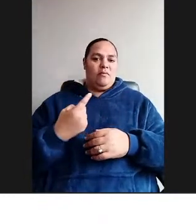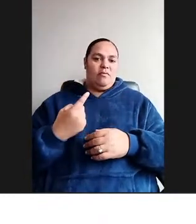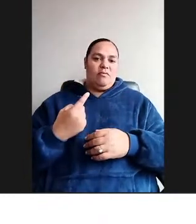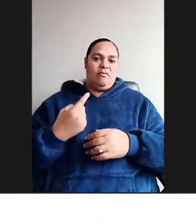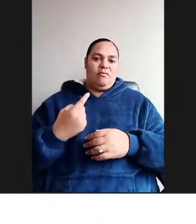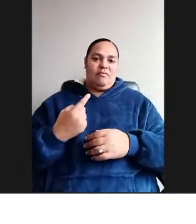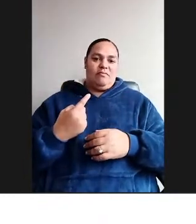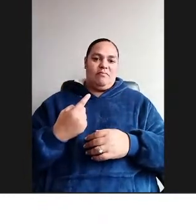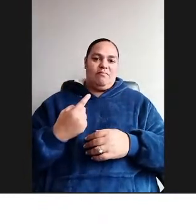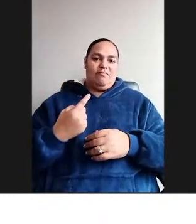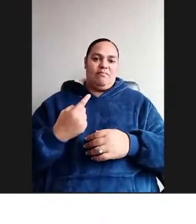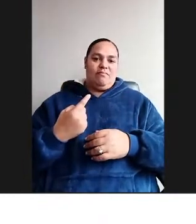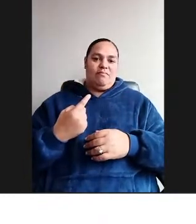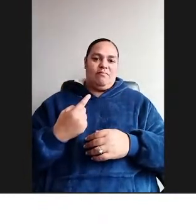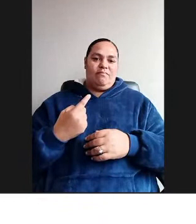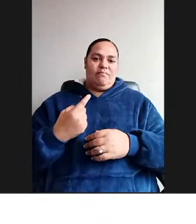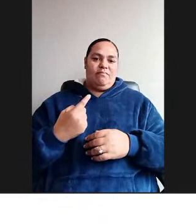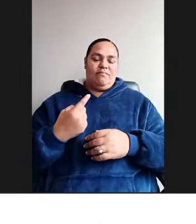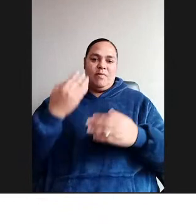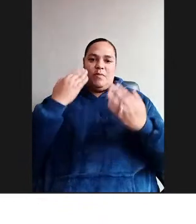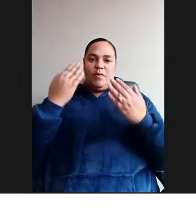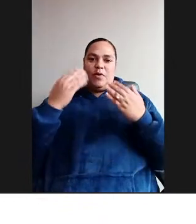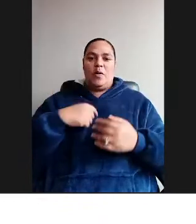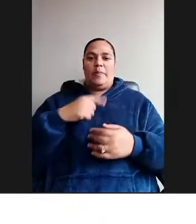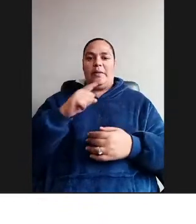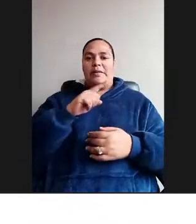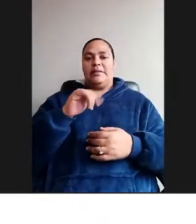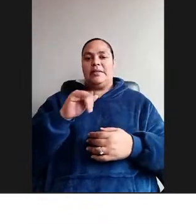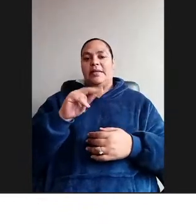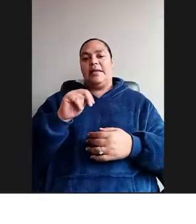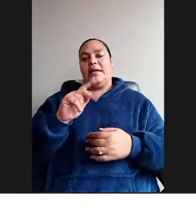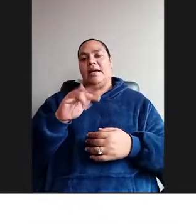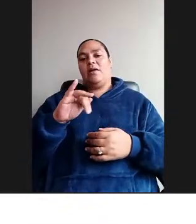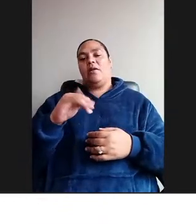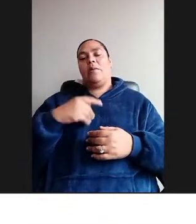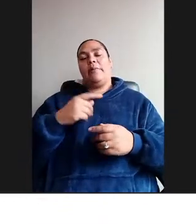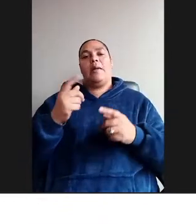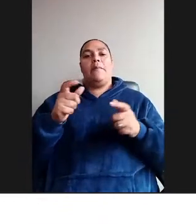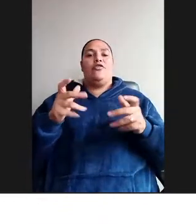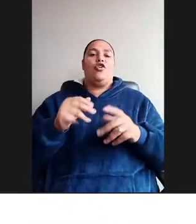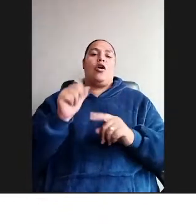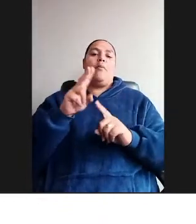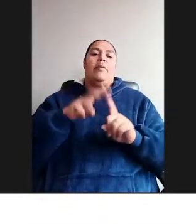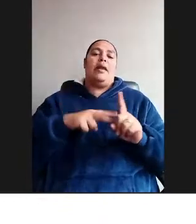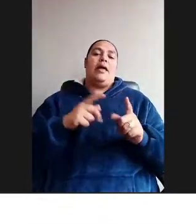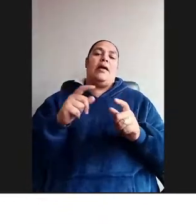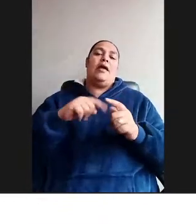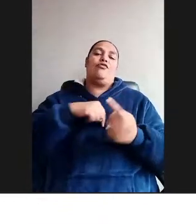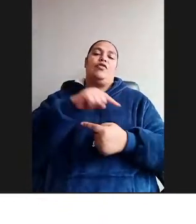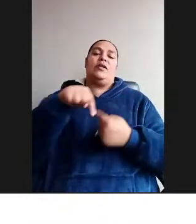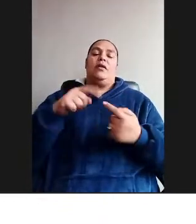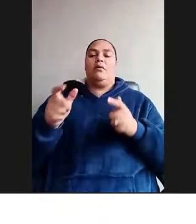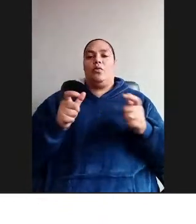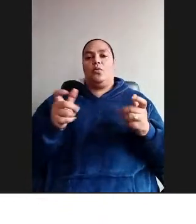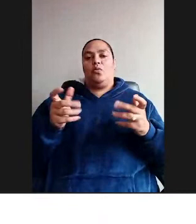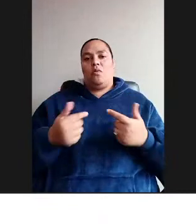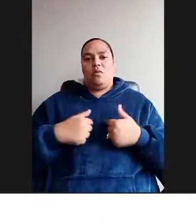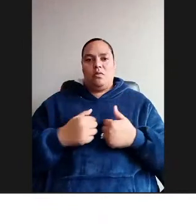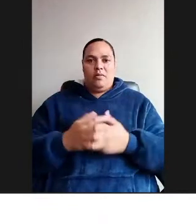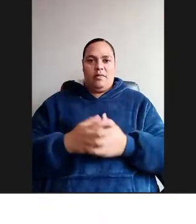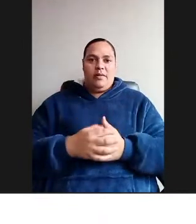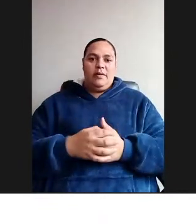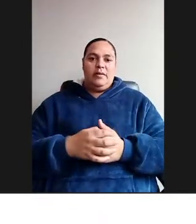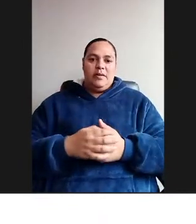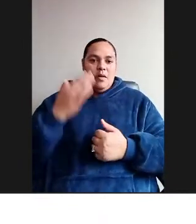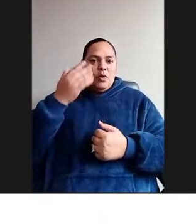Good morning, everyone. Zinzinikelo, Manager, Financial Compliance and Internal Control. Thank you. Good morning, Chair